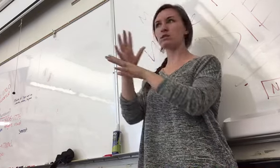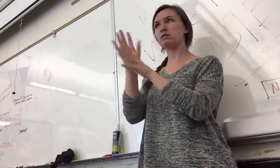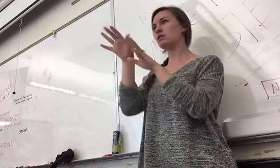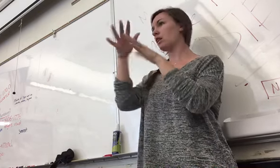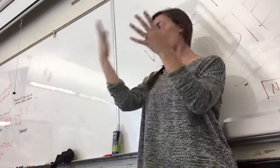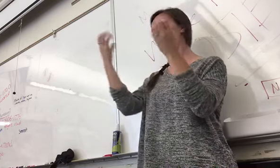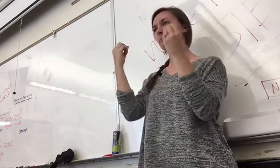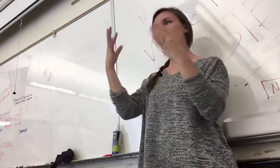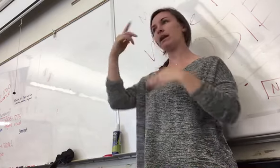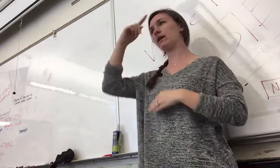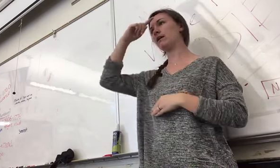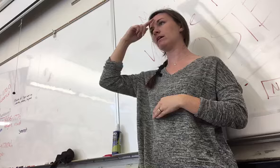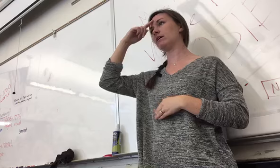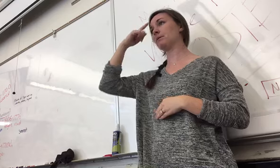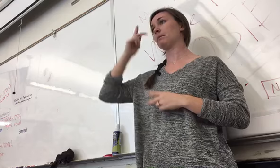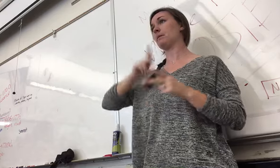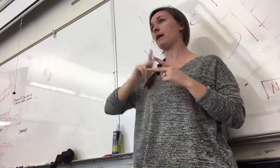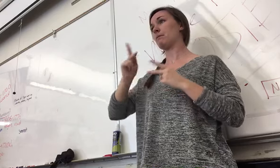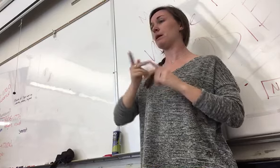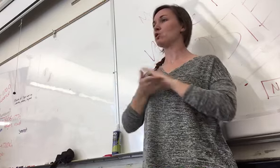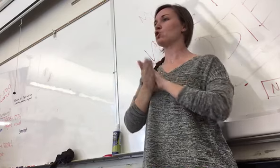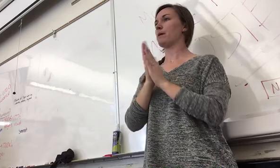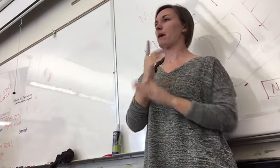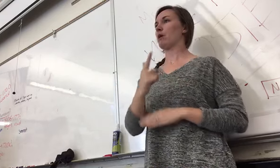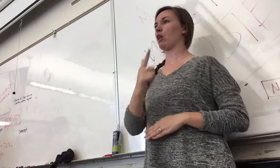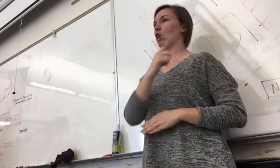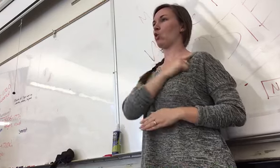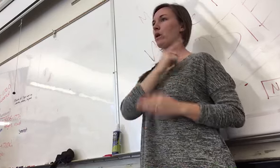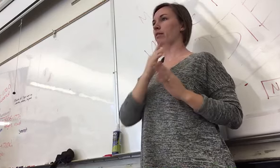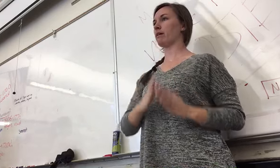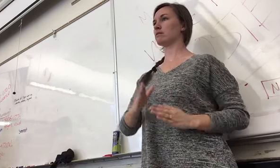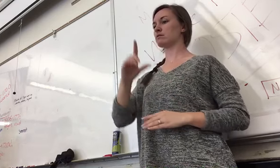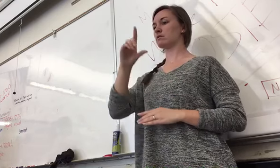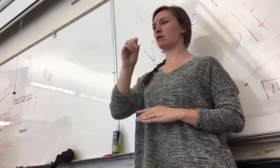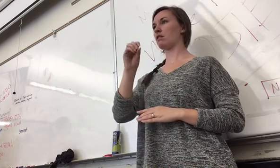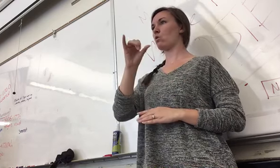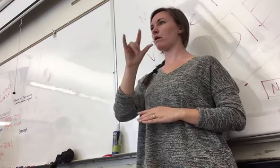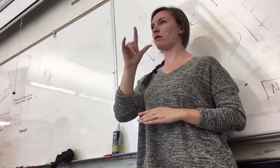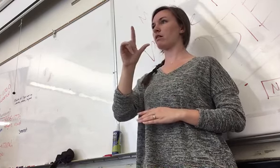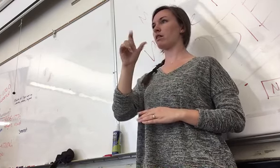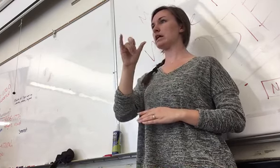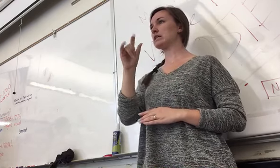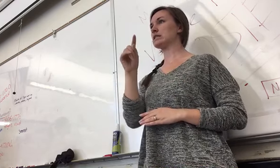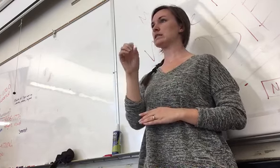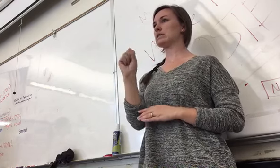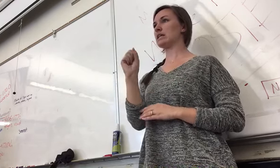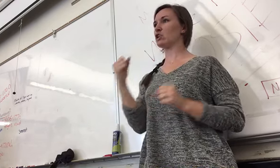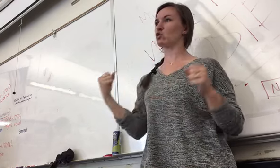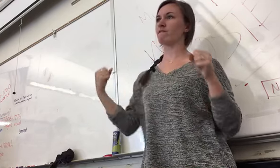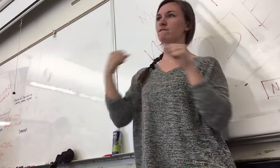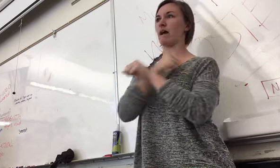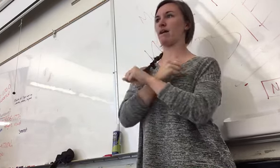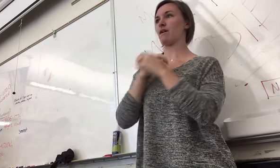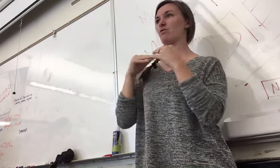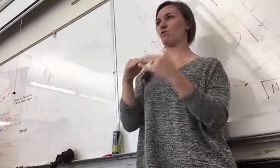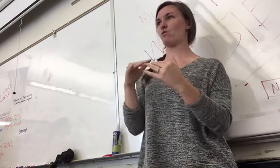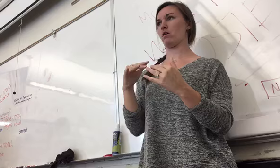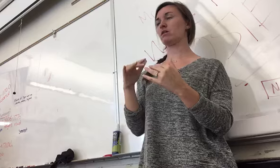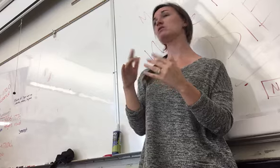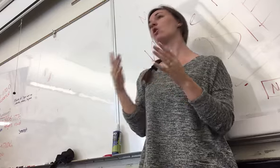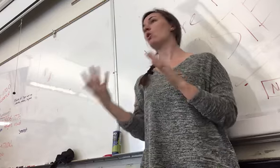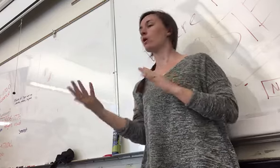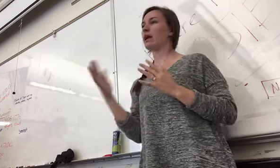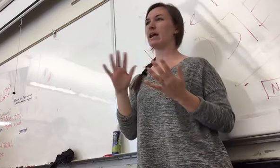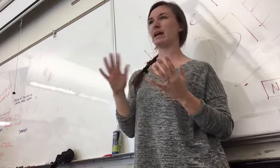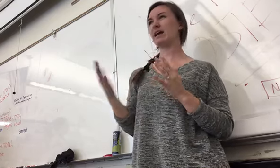African Americans to switch and become loyalists and to fight in the Revolutionary War. However, it also kind of